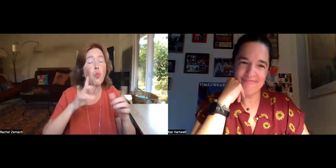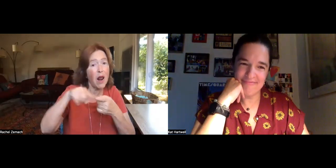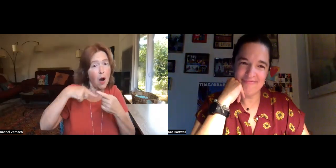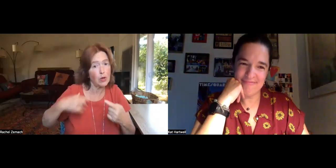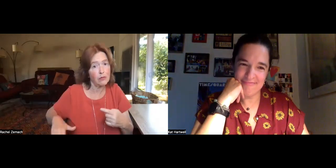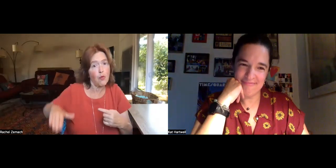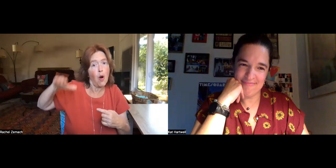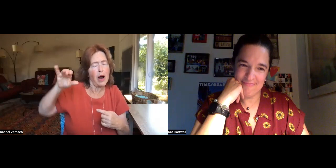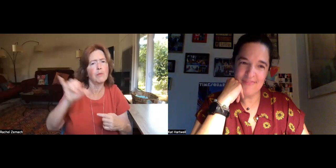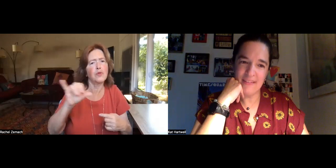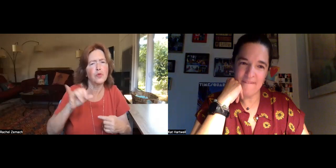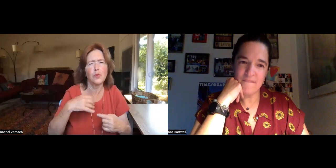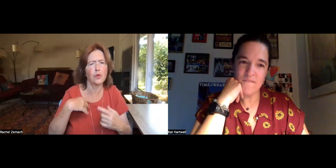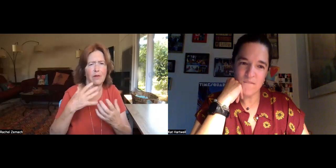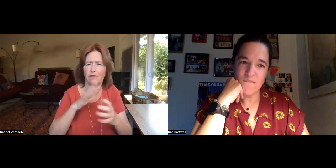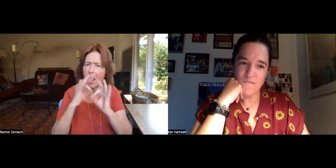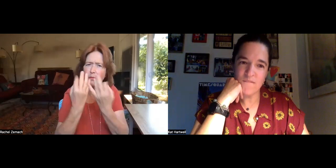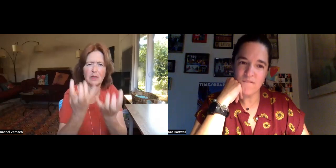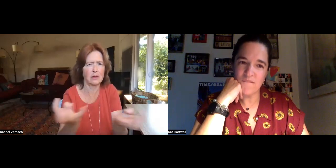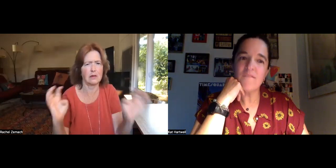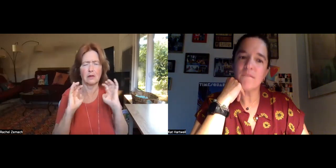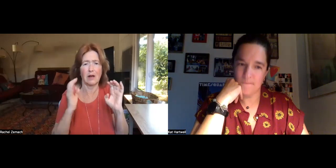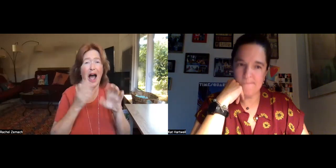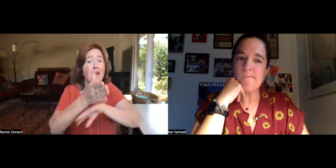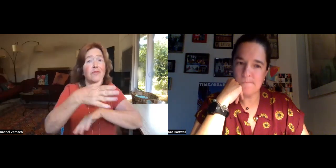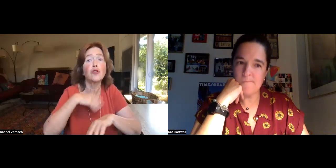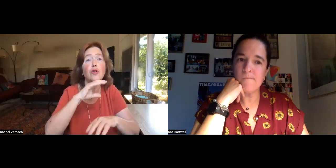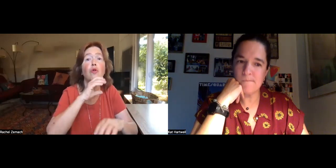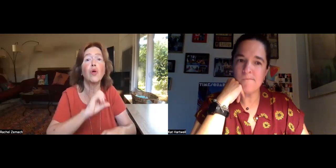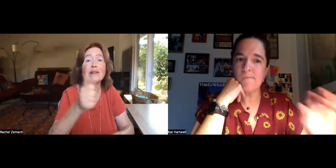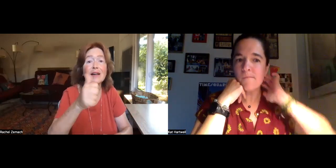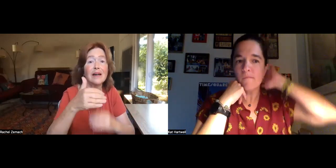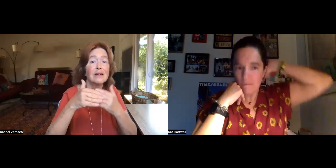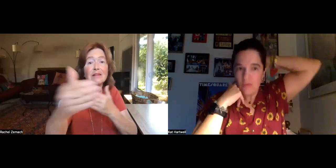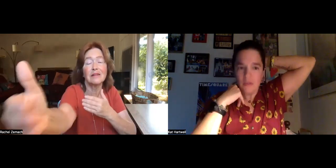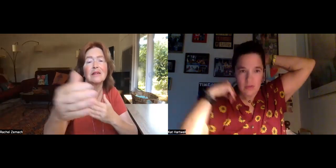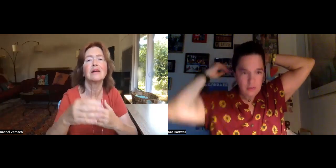When I was going to family after 10,